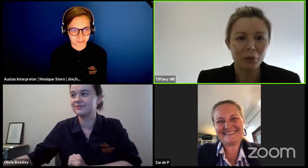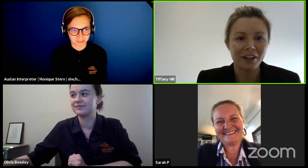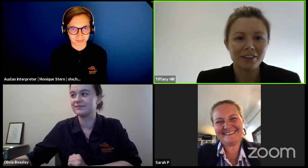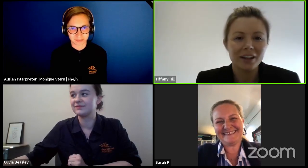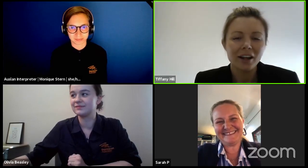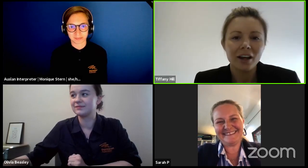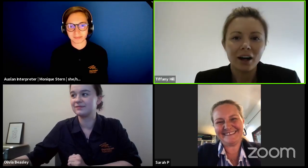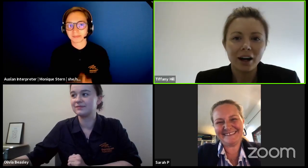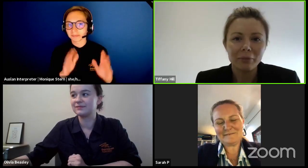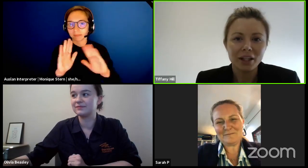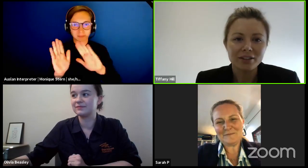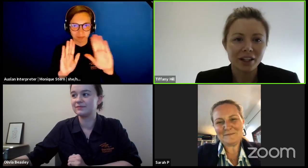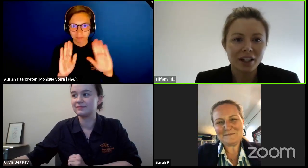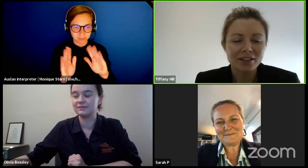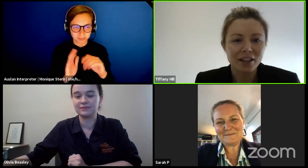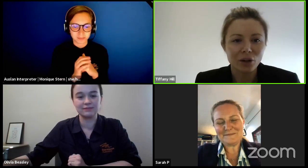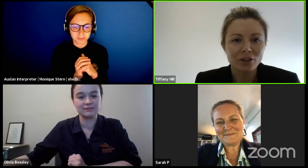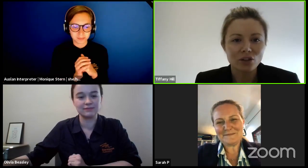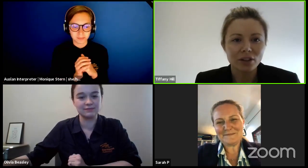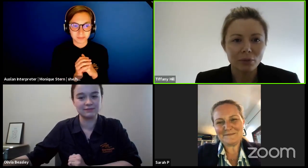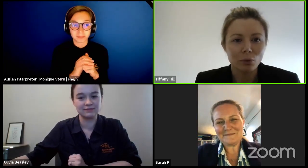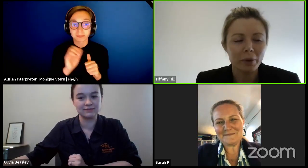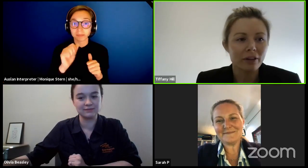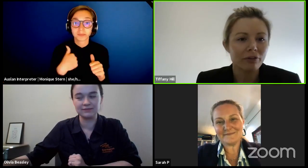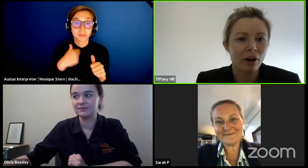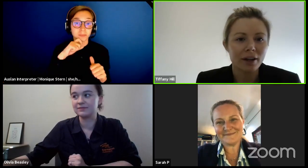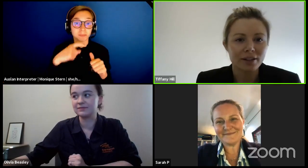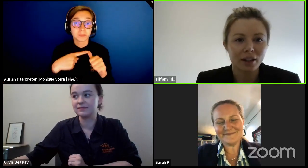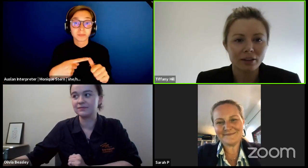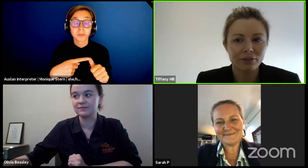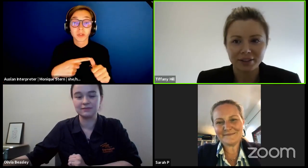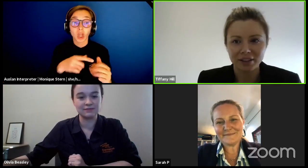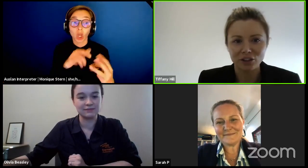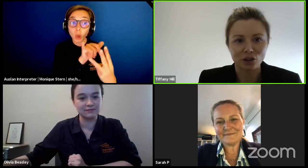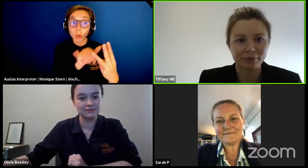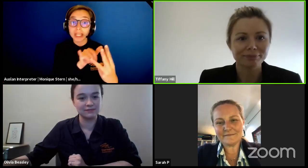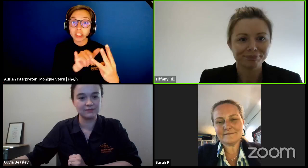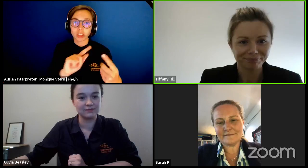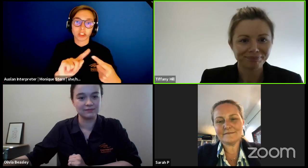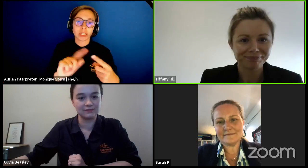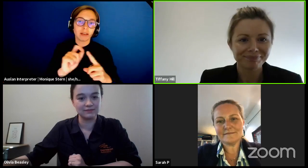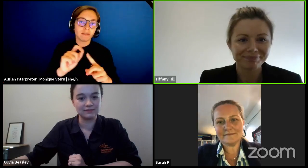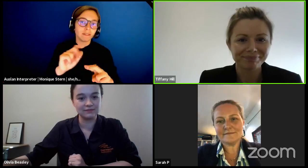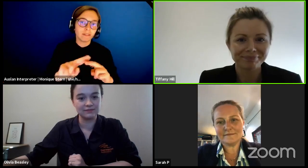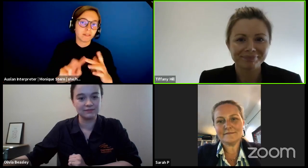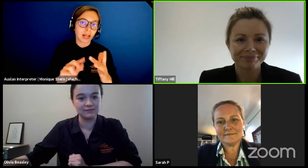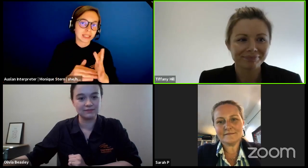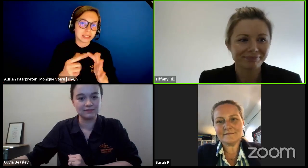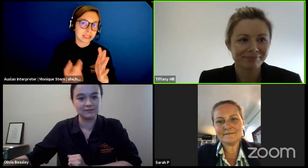Hi, everyone. Yes, I can answer that question. It will be the Pfizer vaccination.